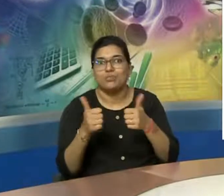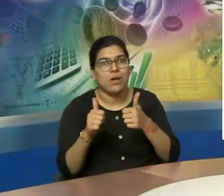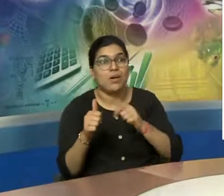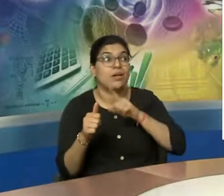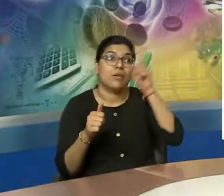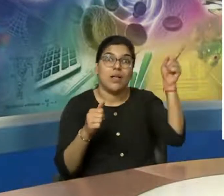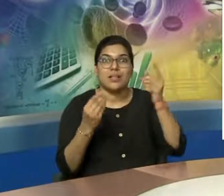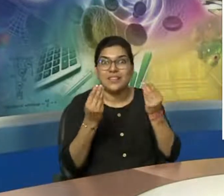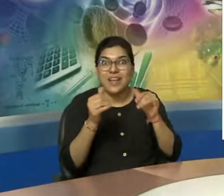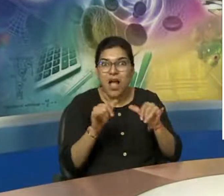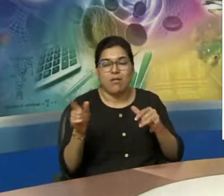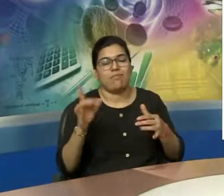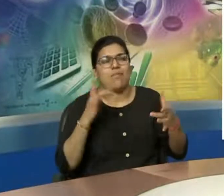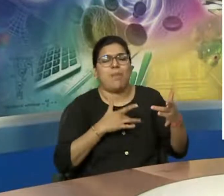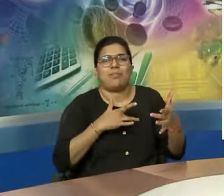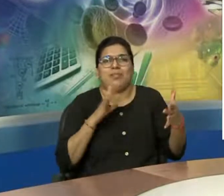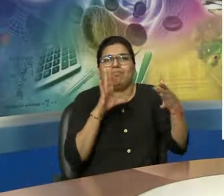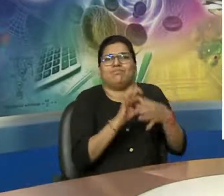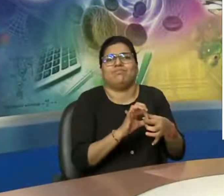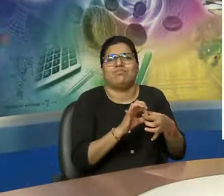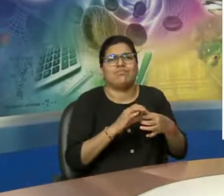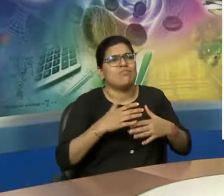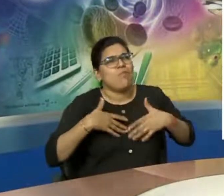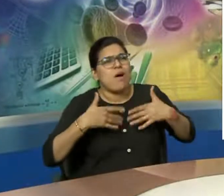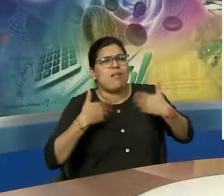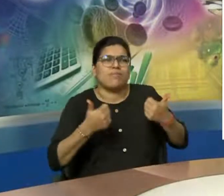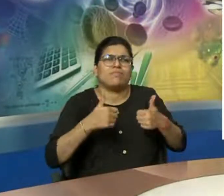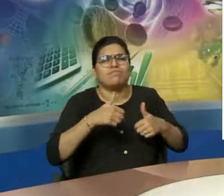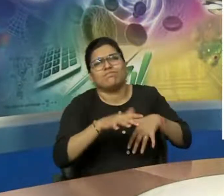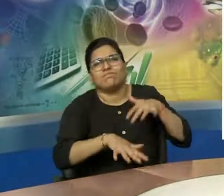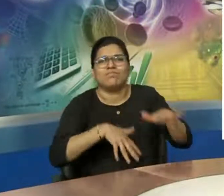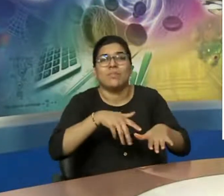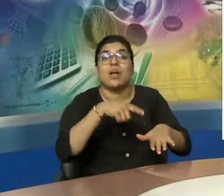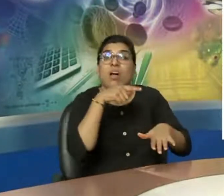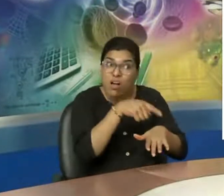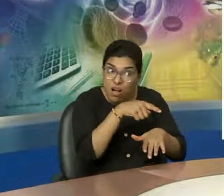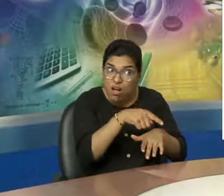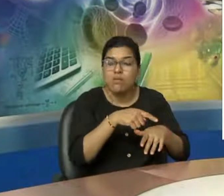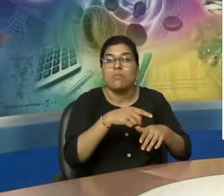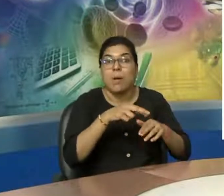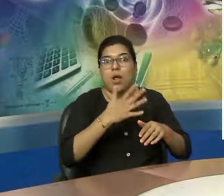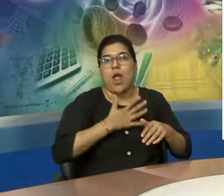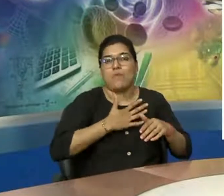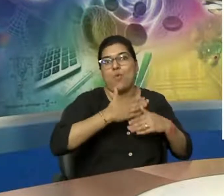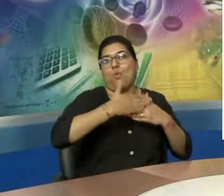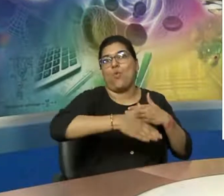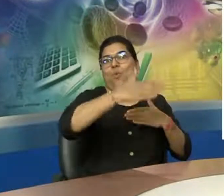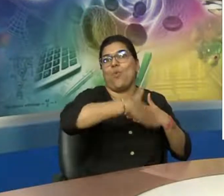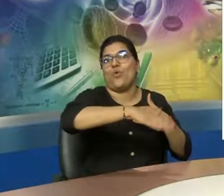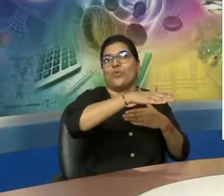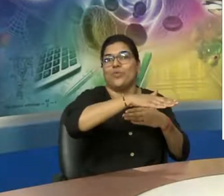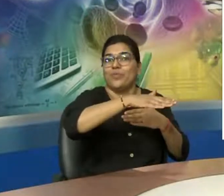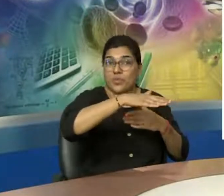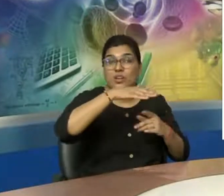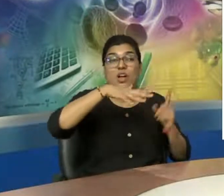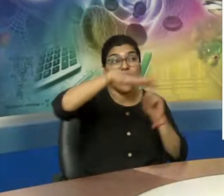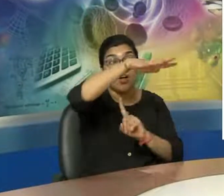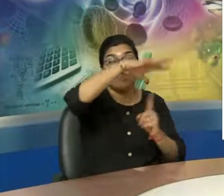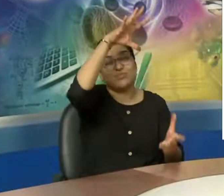term that would be very difficult for the camel to survive for a long time